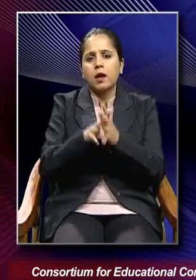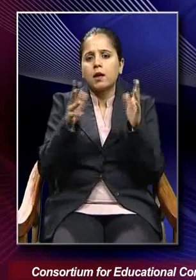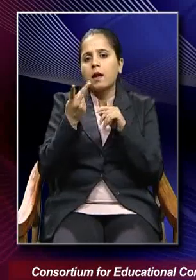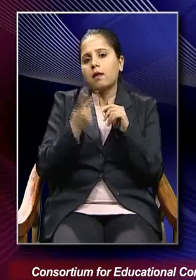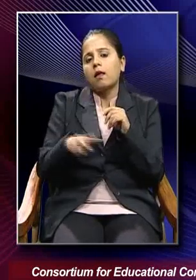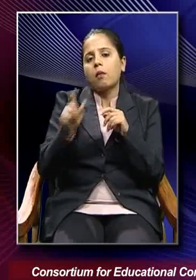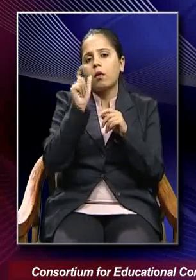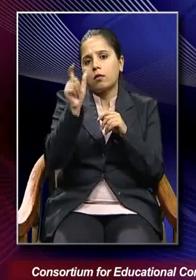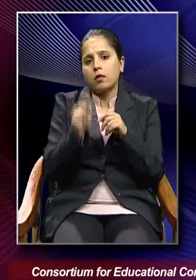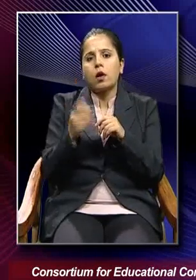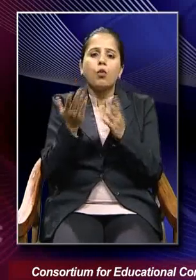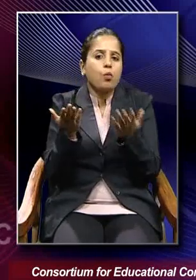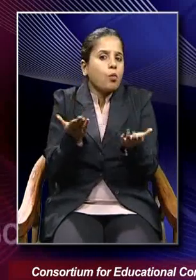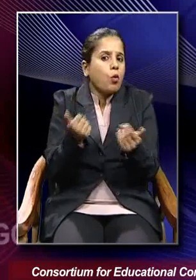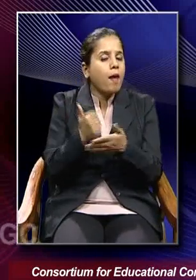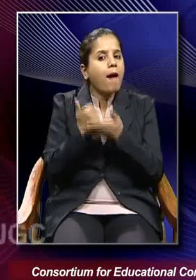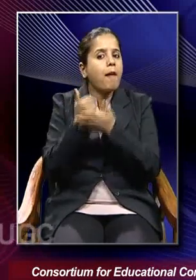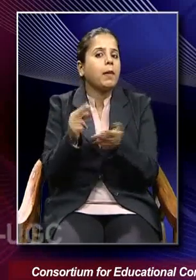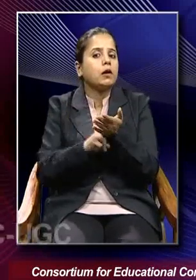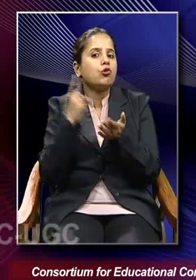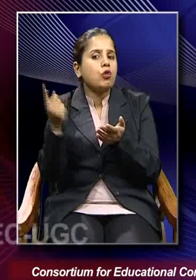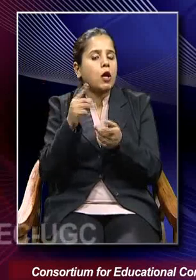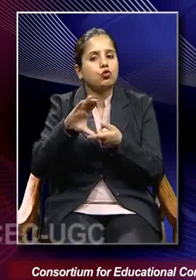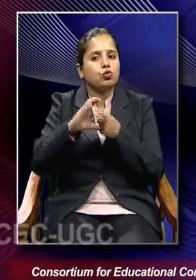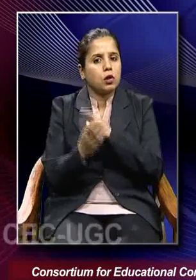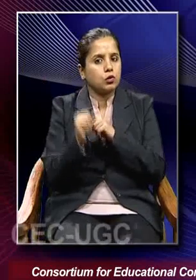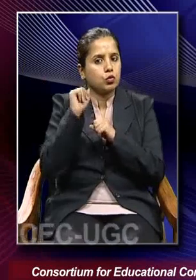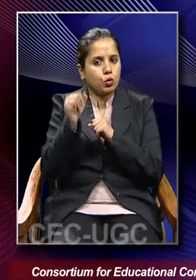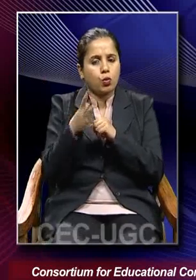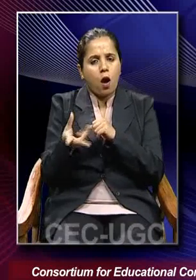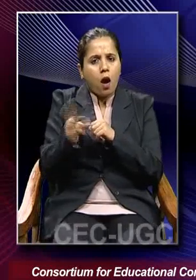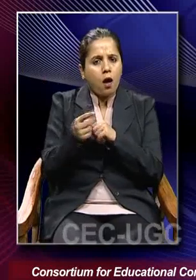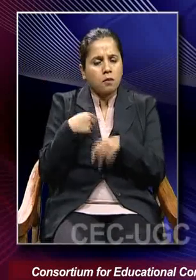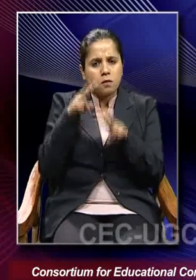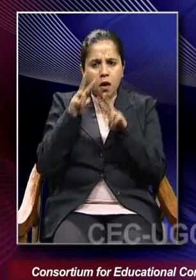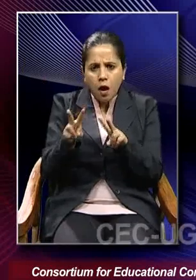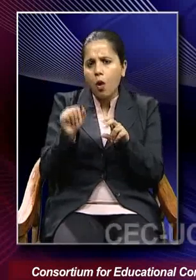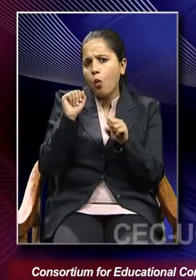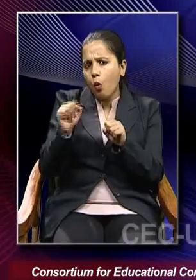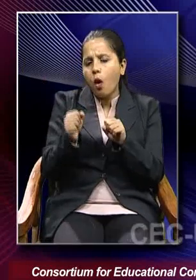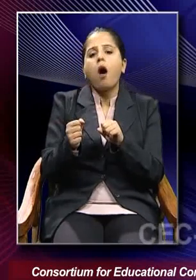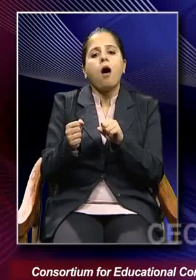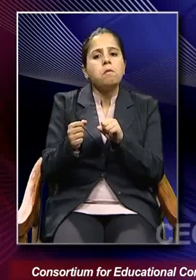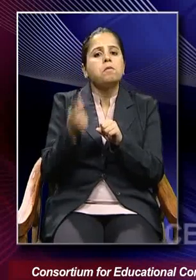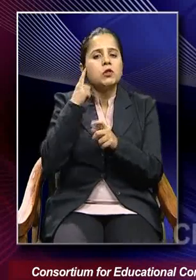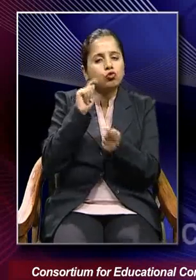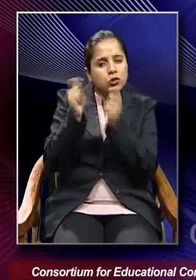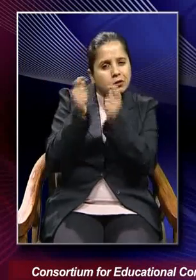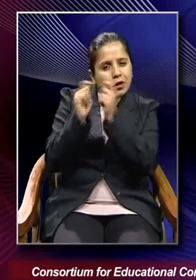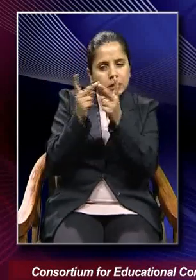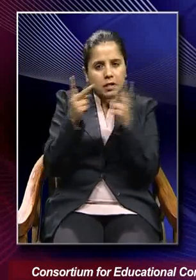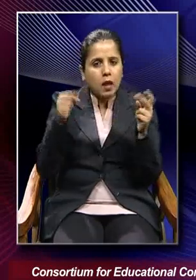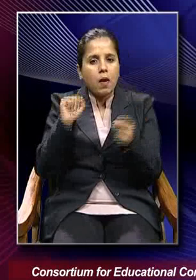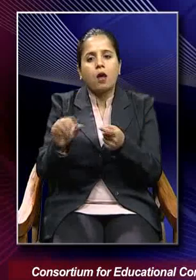sword, capable of helping national cultures to revitalize their cultures to face other cultures,